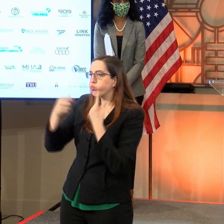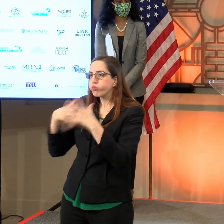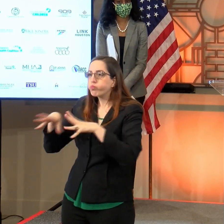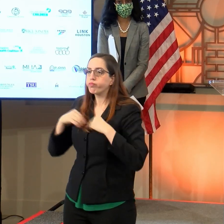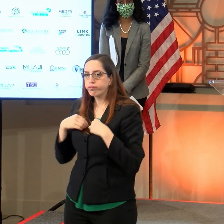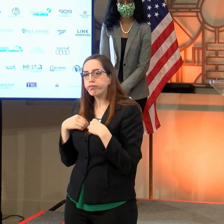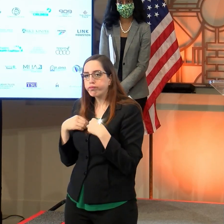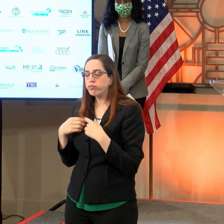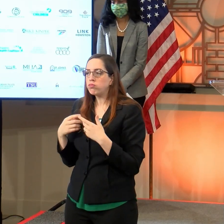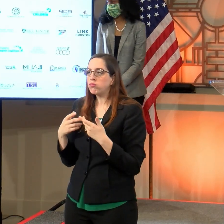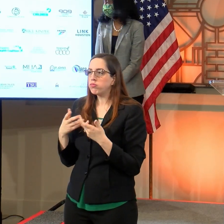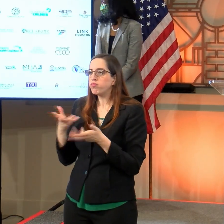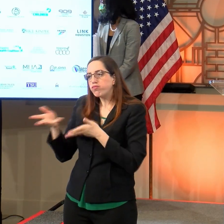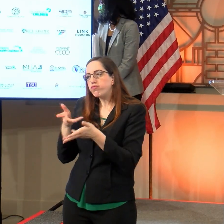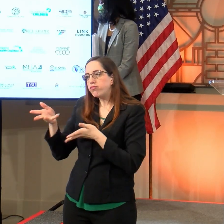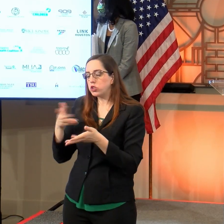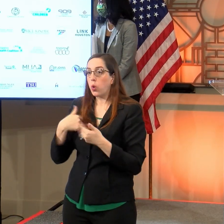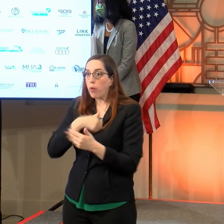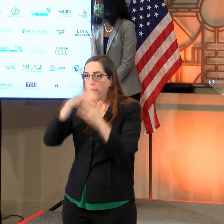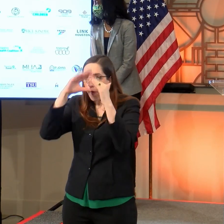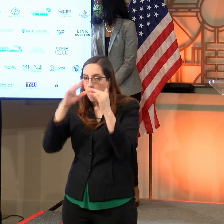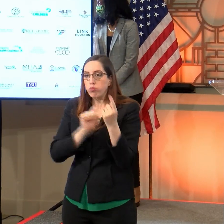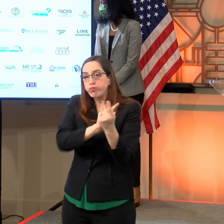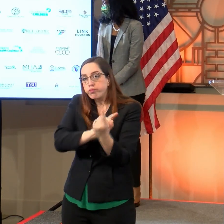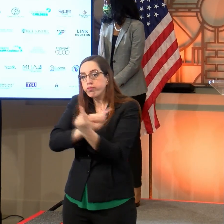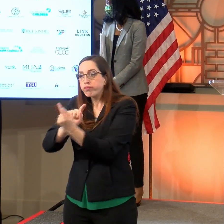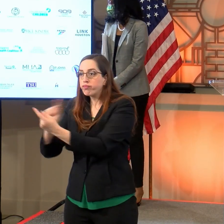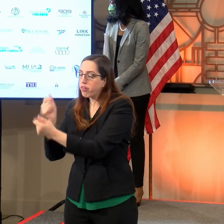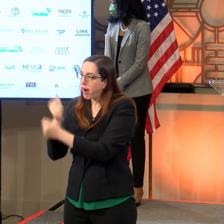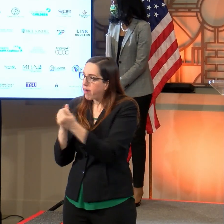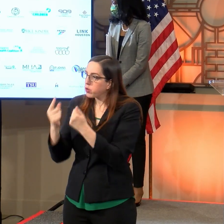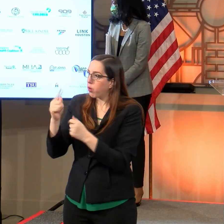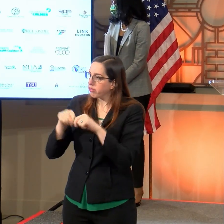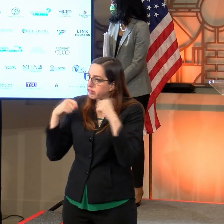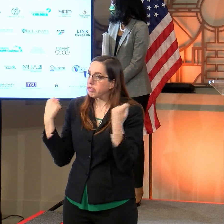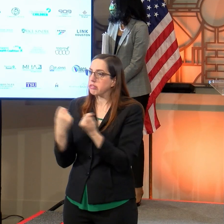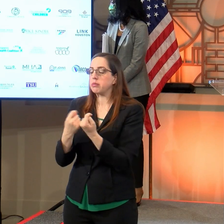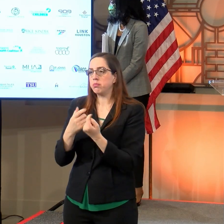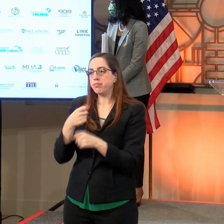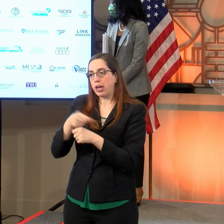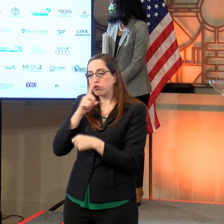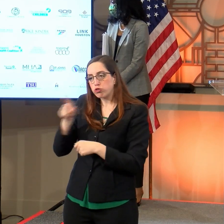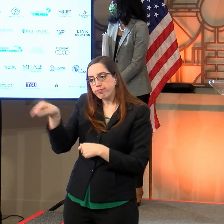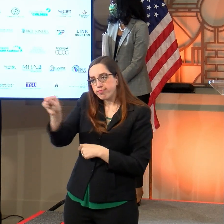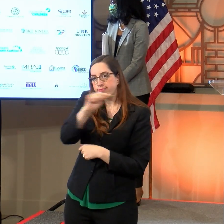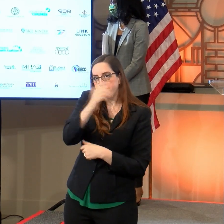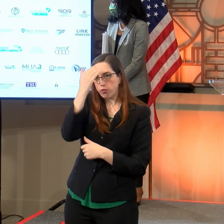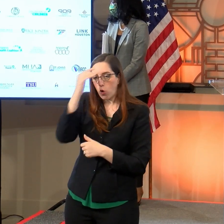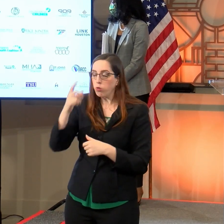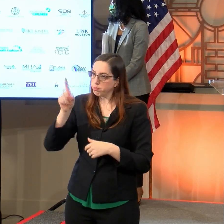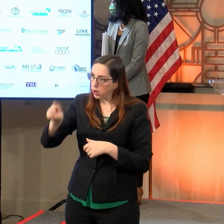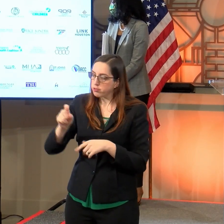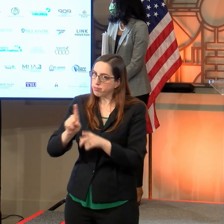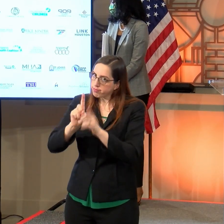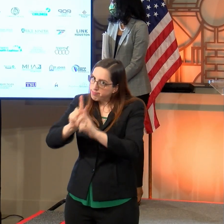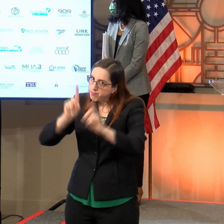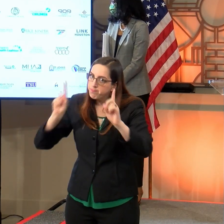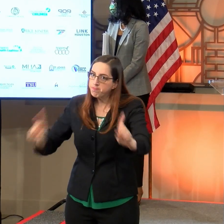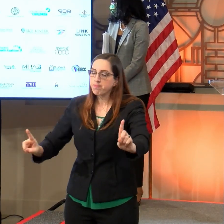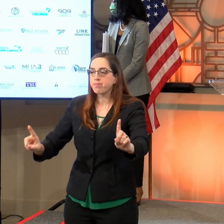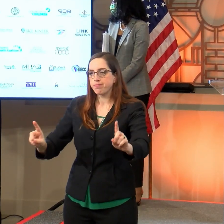And so that's what we're hoping as we work along with everyone else on the team to make sure that they know to socially distance